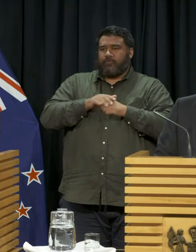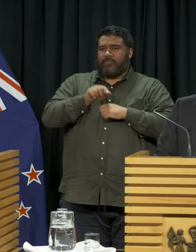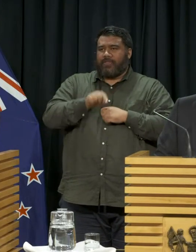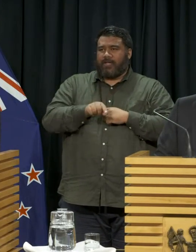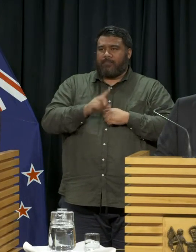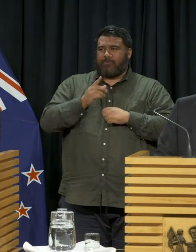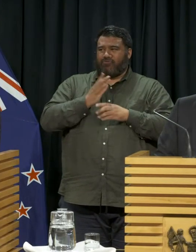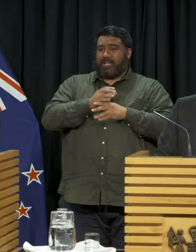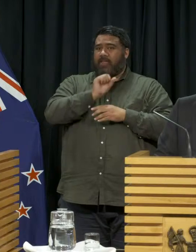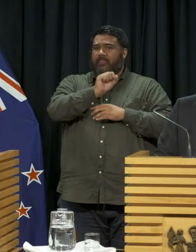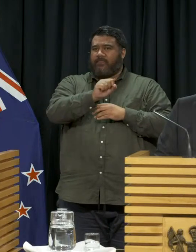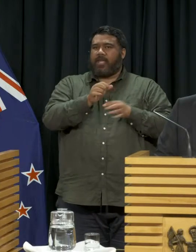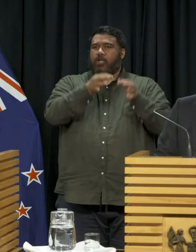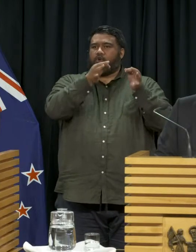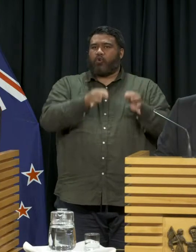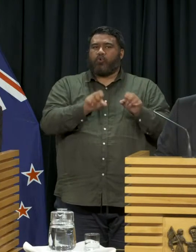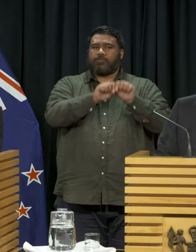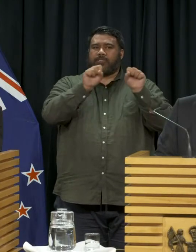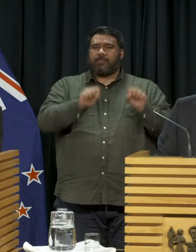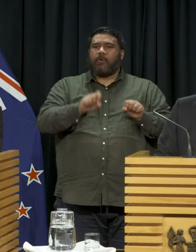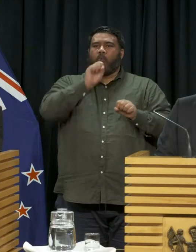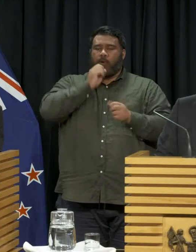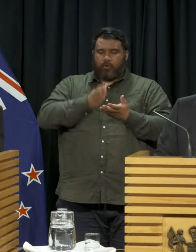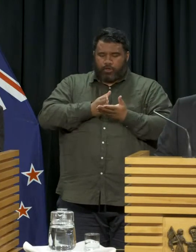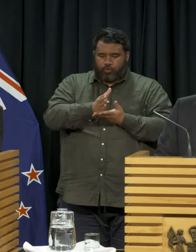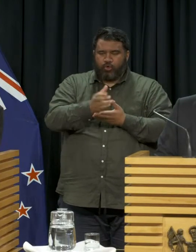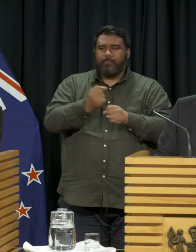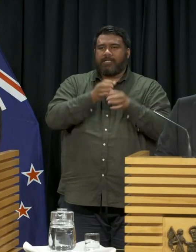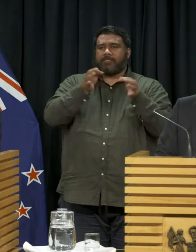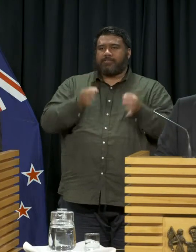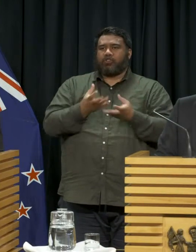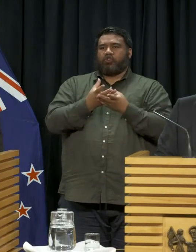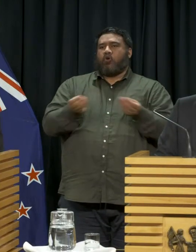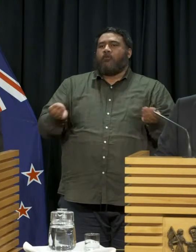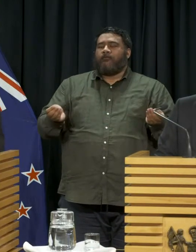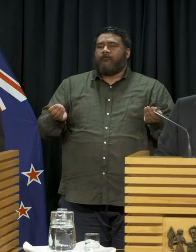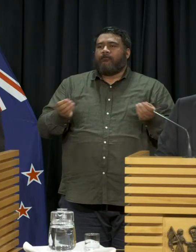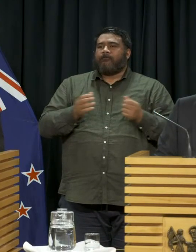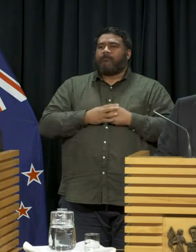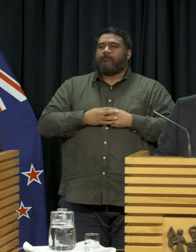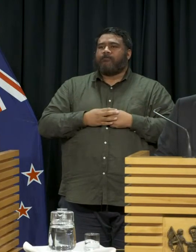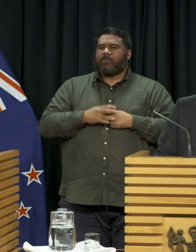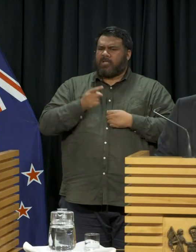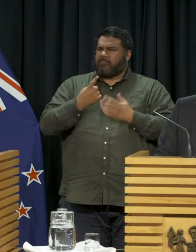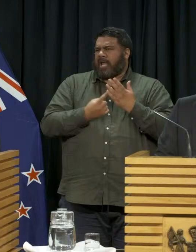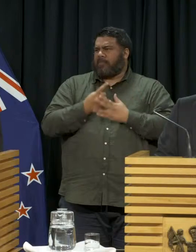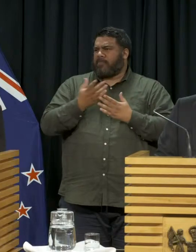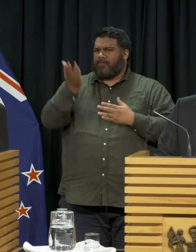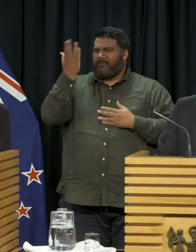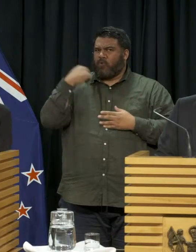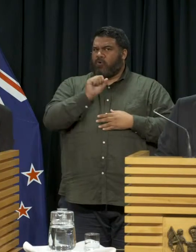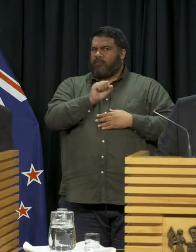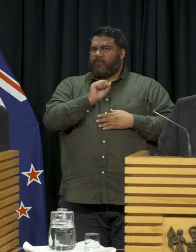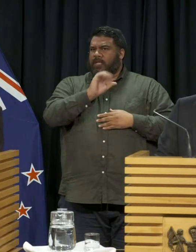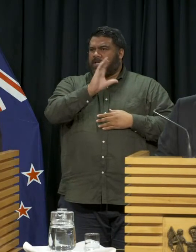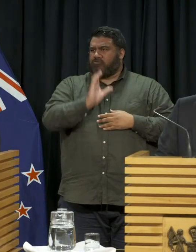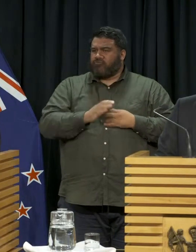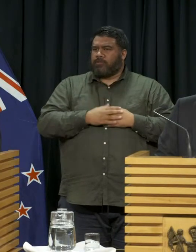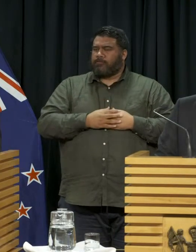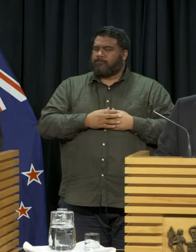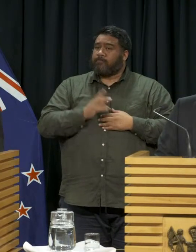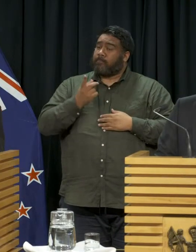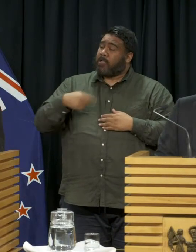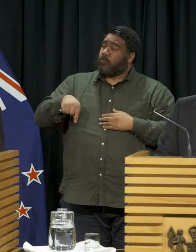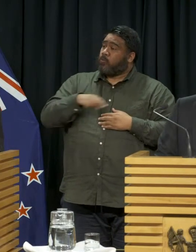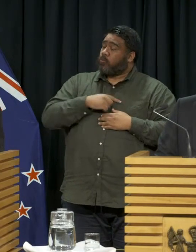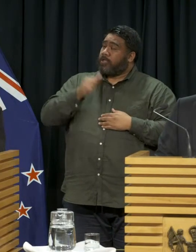that their judicial system will be able to resolve and has been involved in previous elections. I think what we accept is that there's